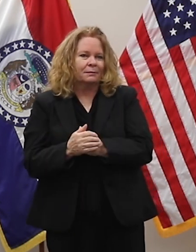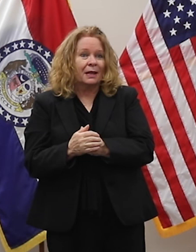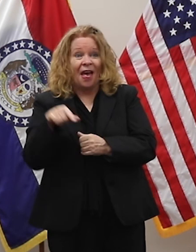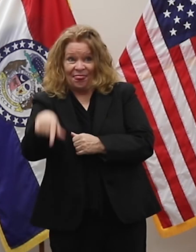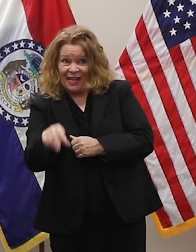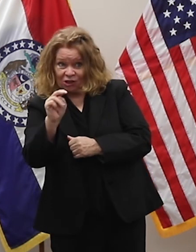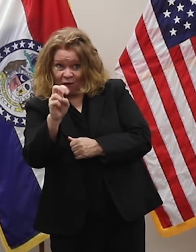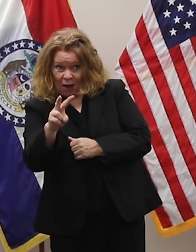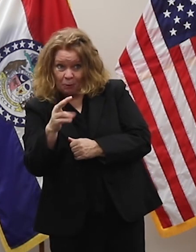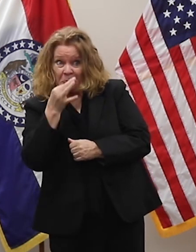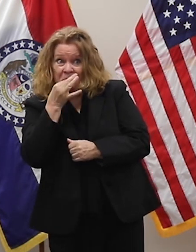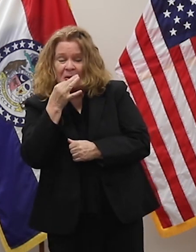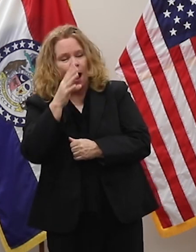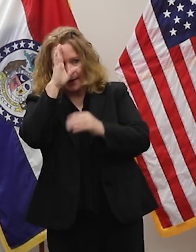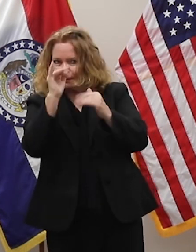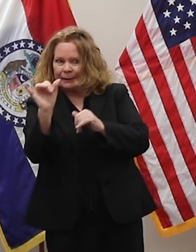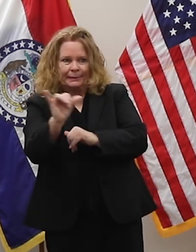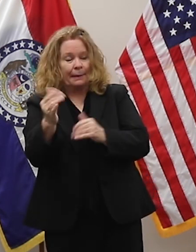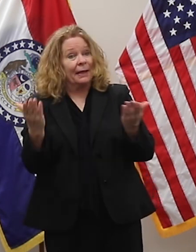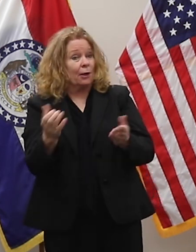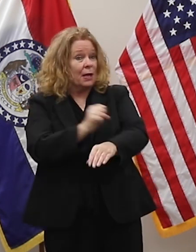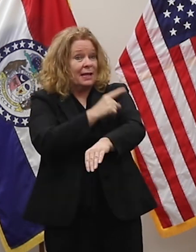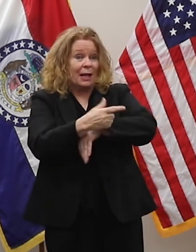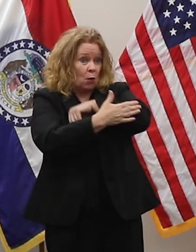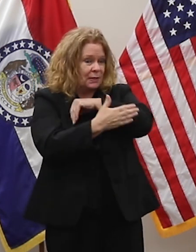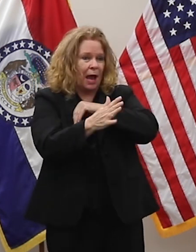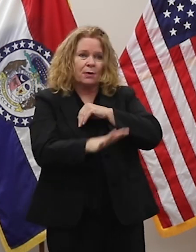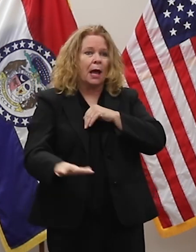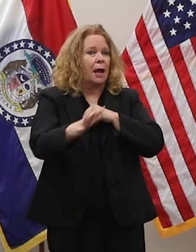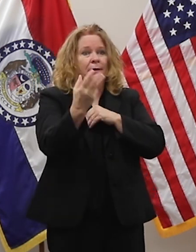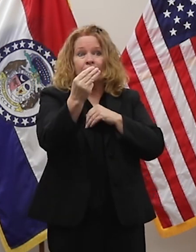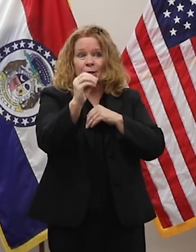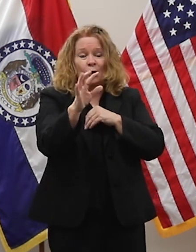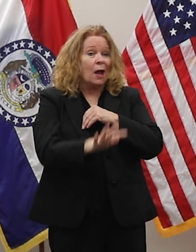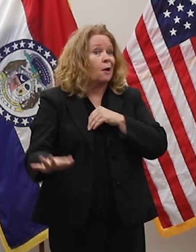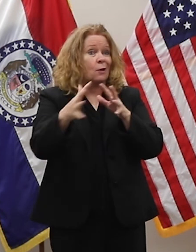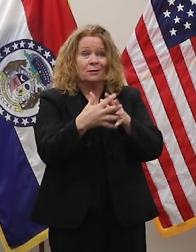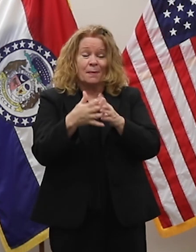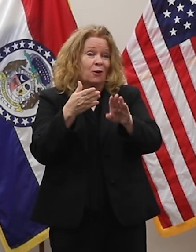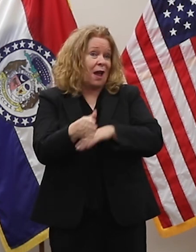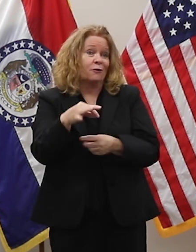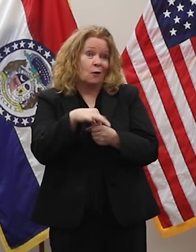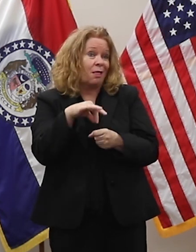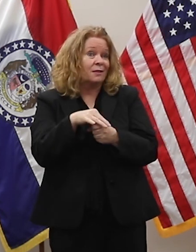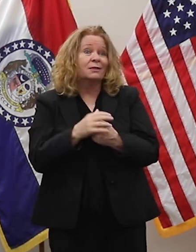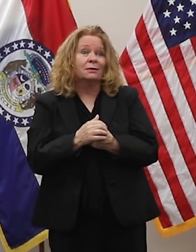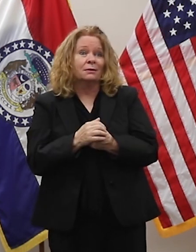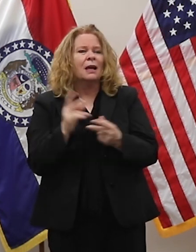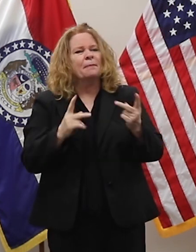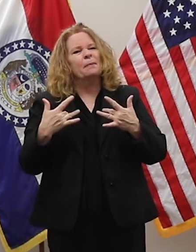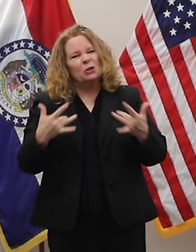November, not only here in St. Louis County, but across the state and across our country. After elections, folks settle